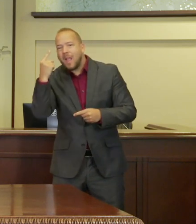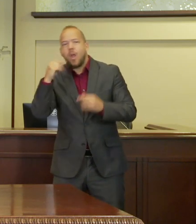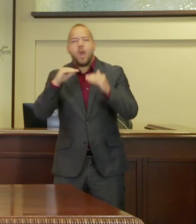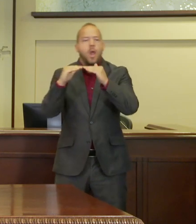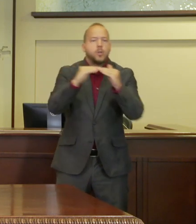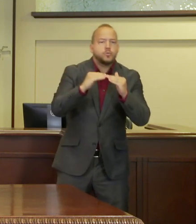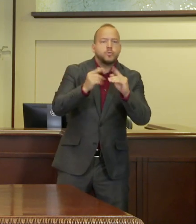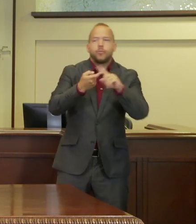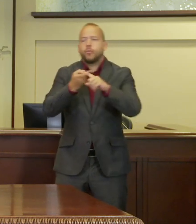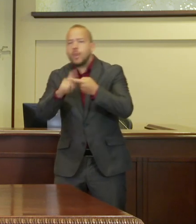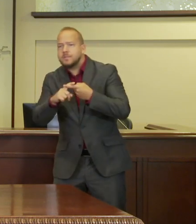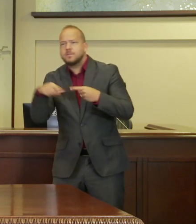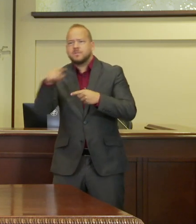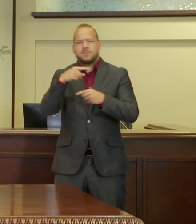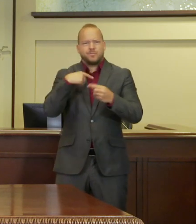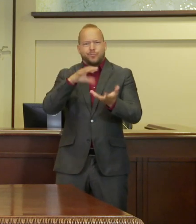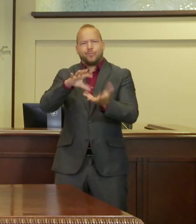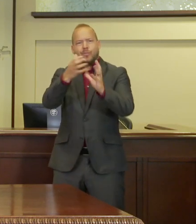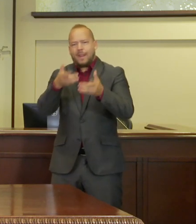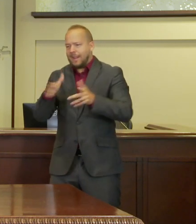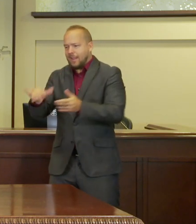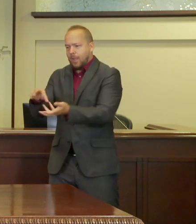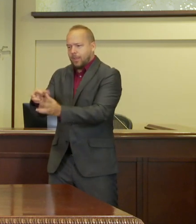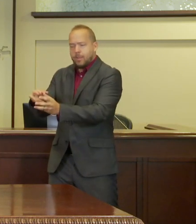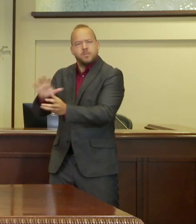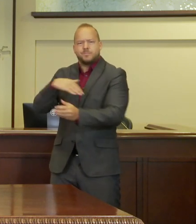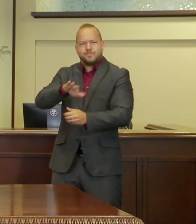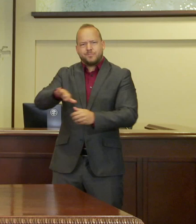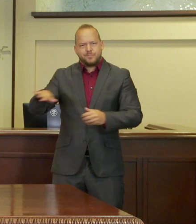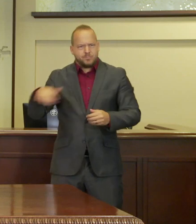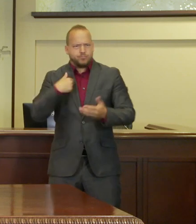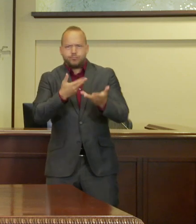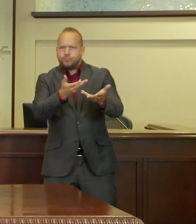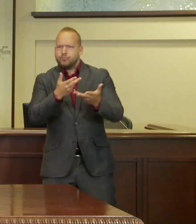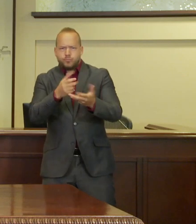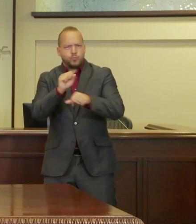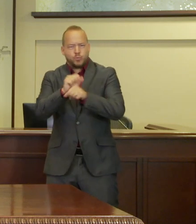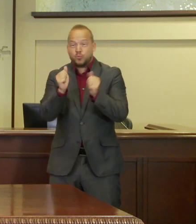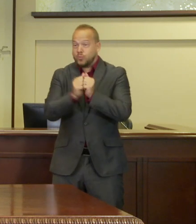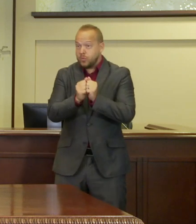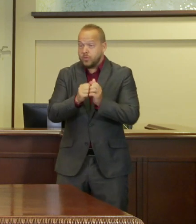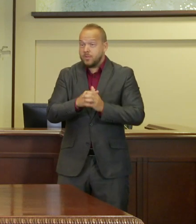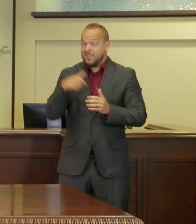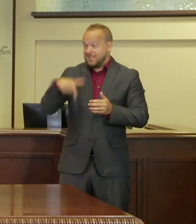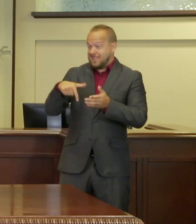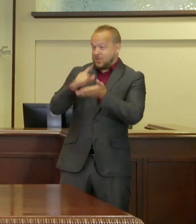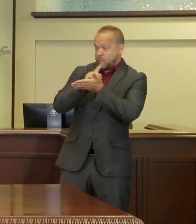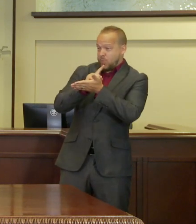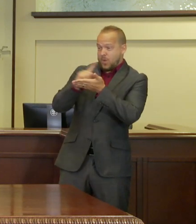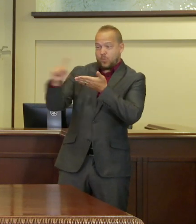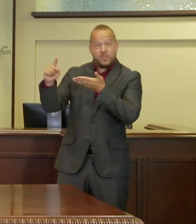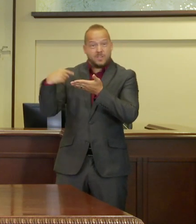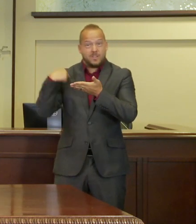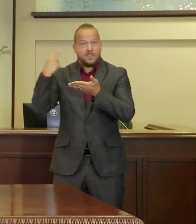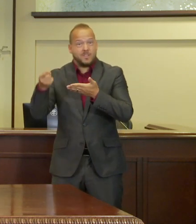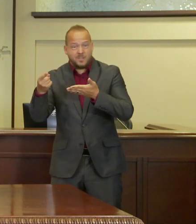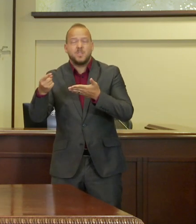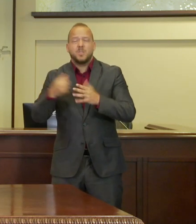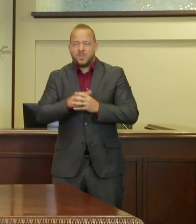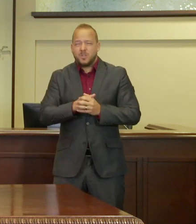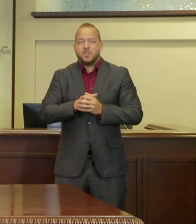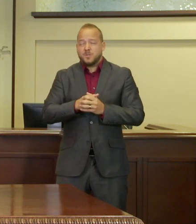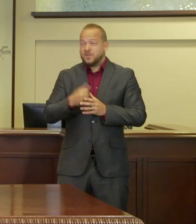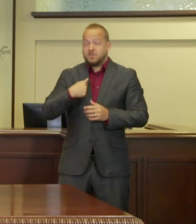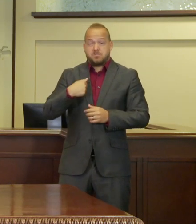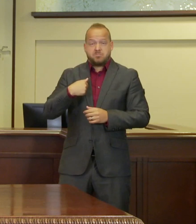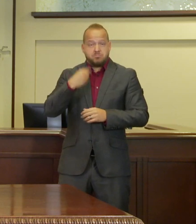step back and reflect on the past week. As many of you know, I grew up in Portland. I